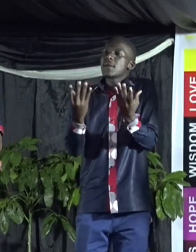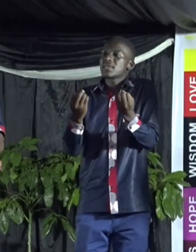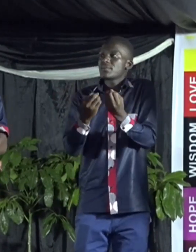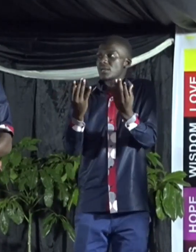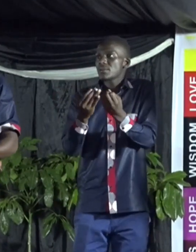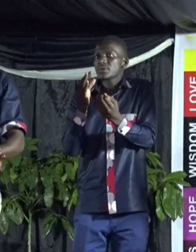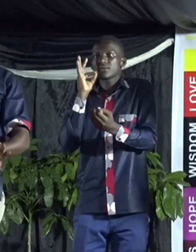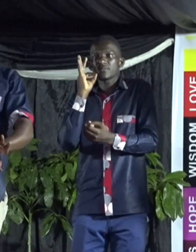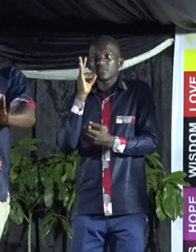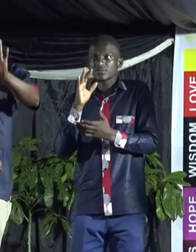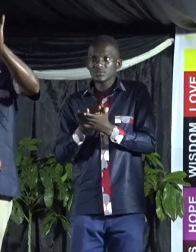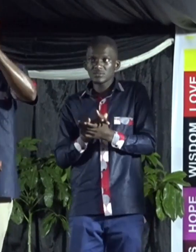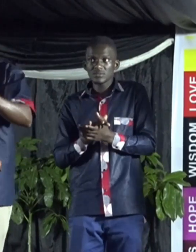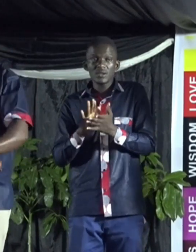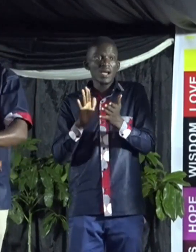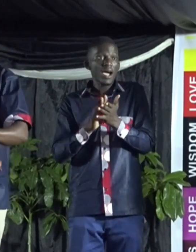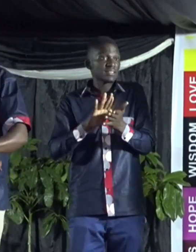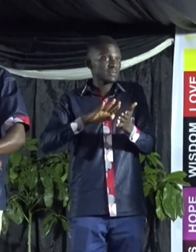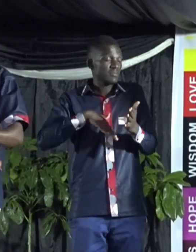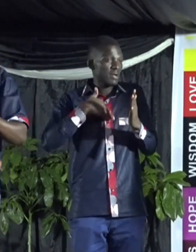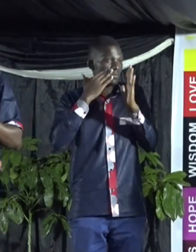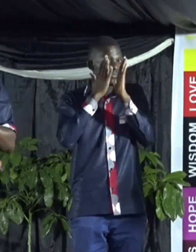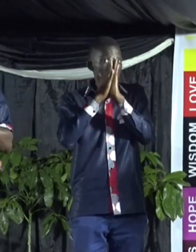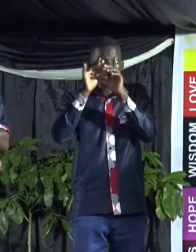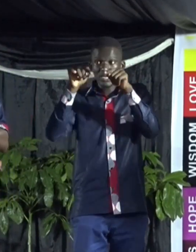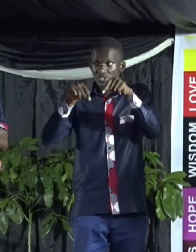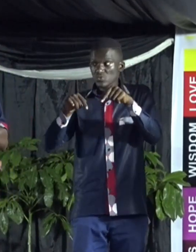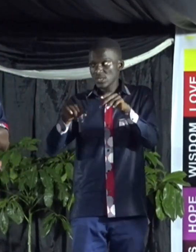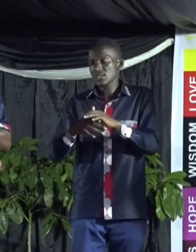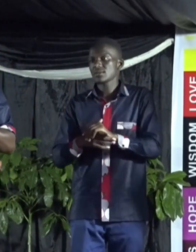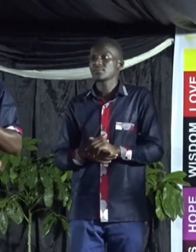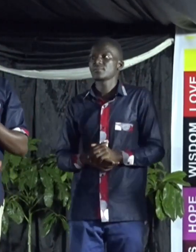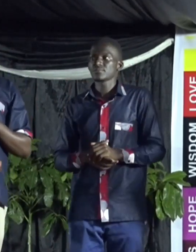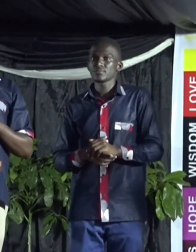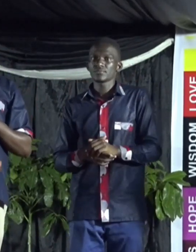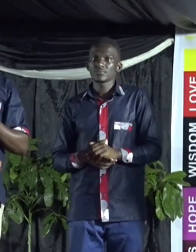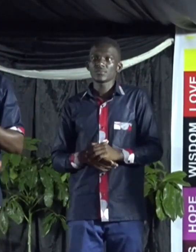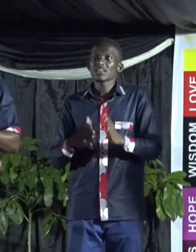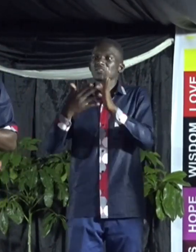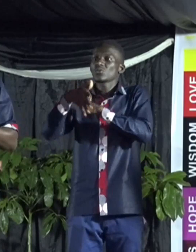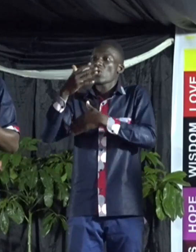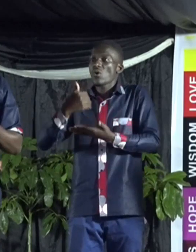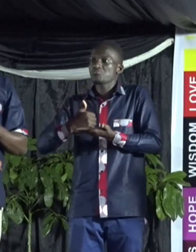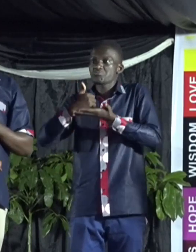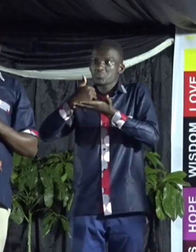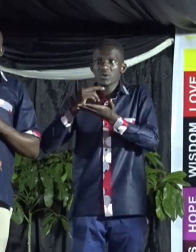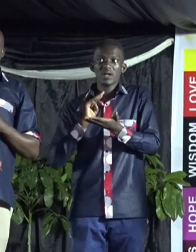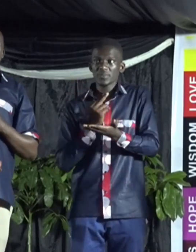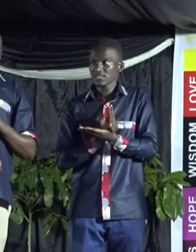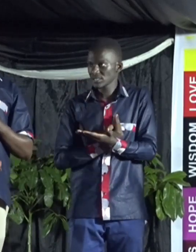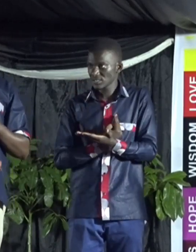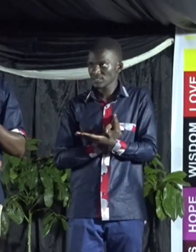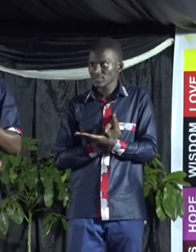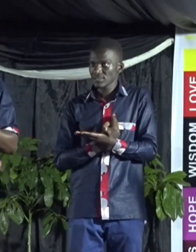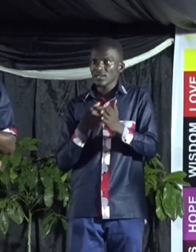Lisobole okubala bibala. And it is my prayer this evening. Era kusaba kwanga kaunge zikolwa lero. Kama atuyambe. That God will help